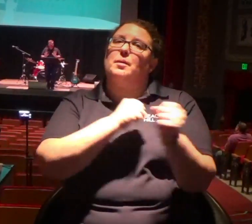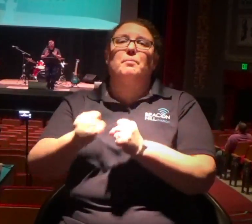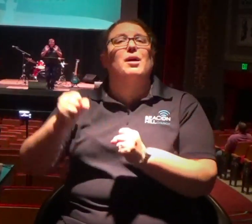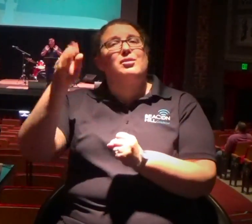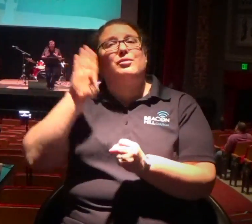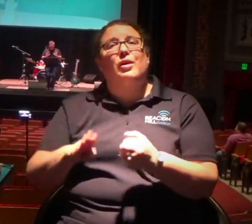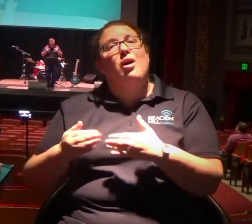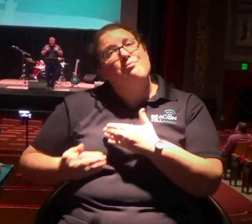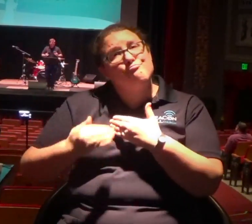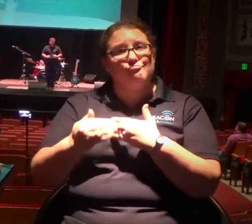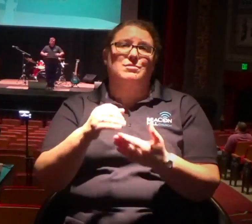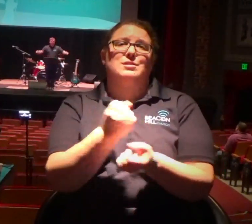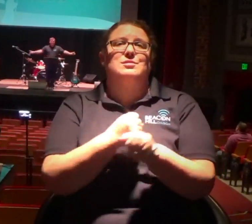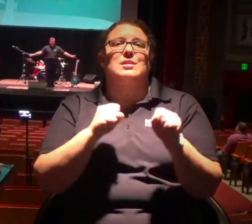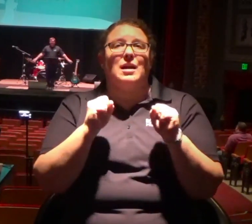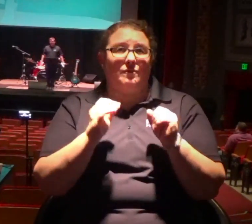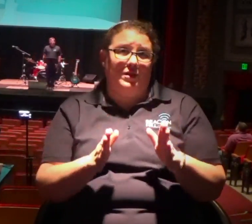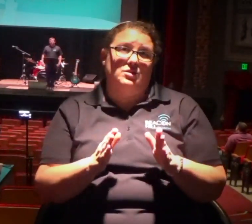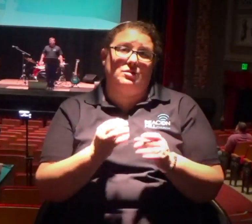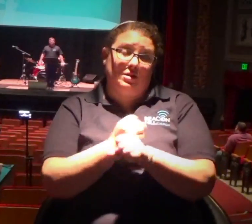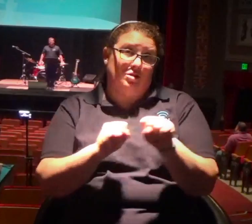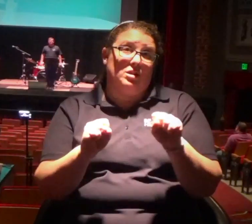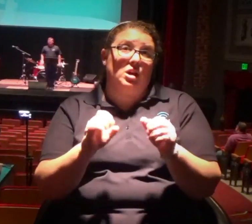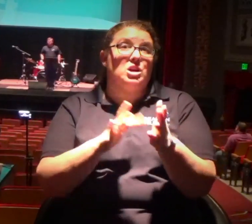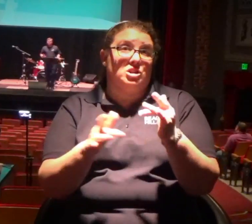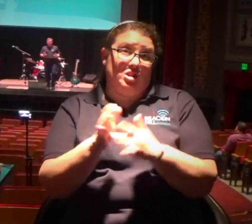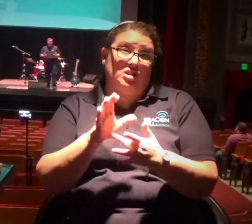Christ, and only Jesus Christ saves. So may we